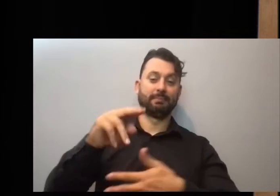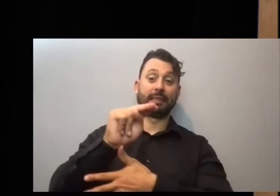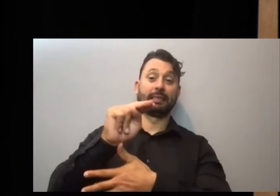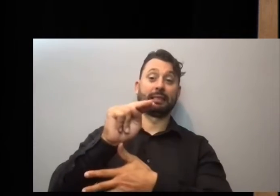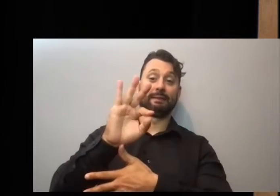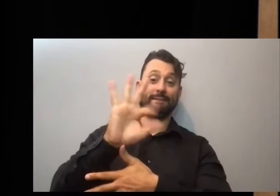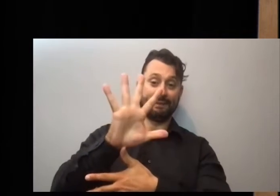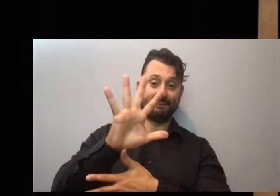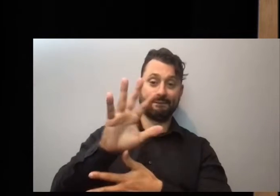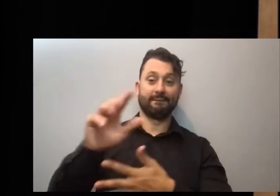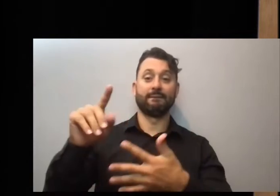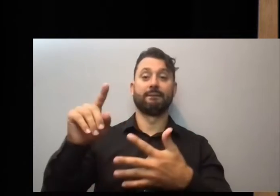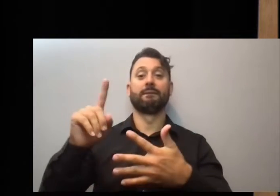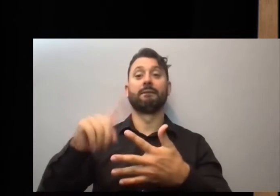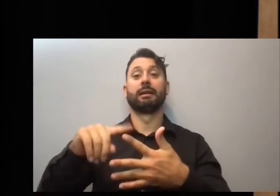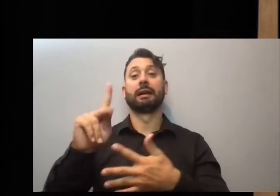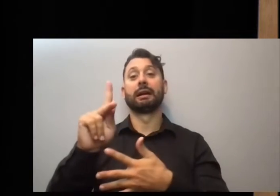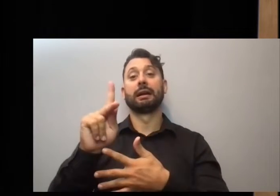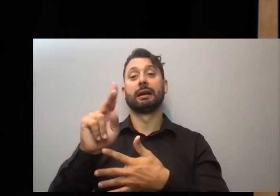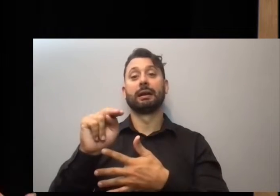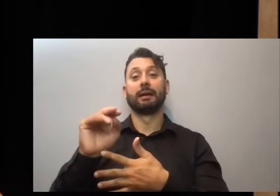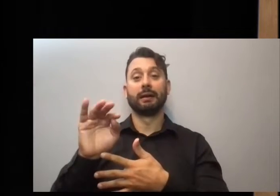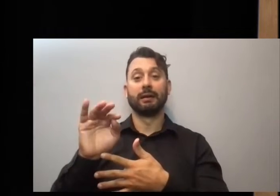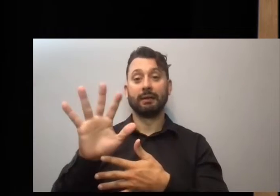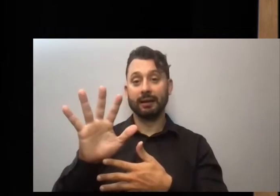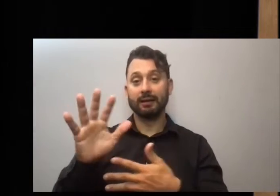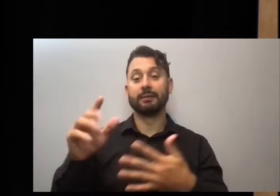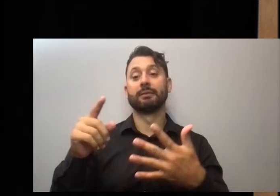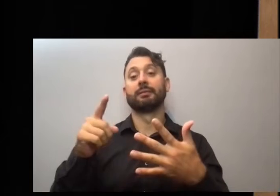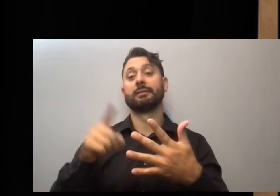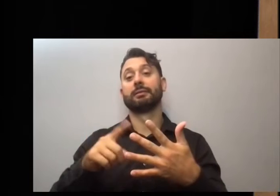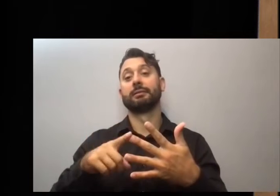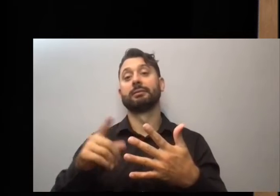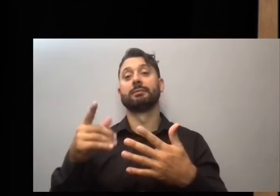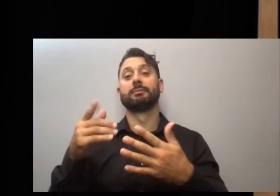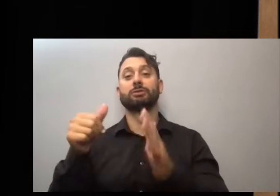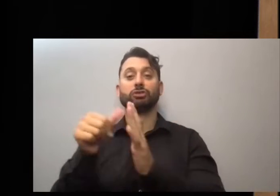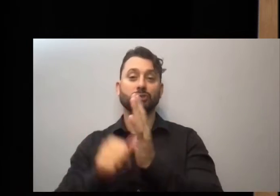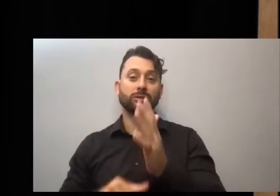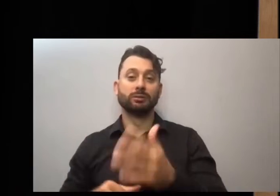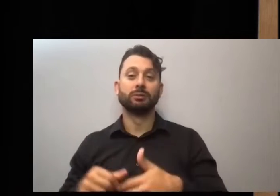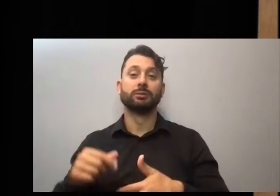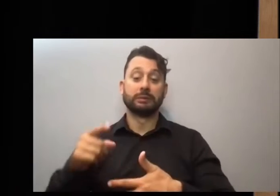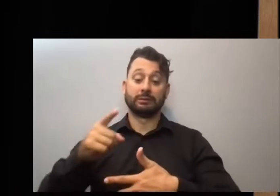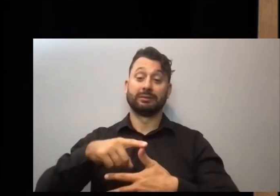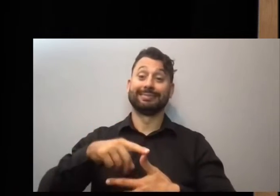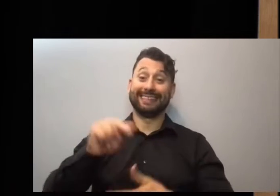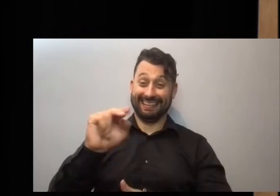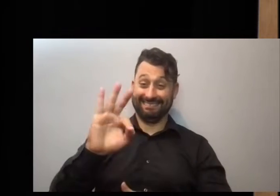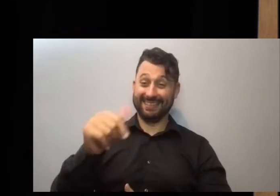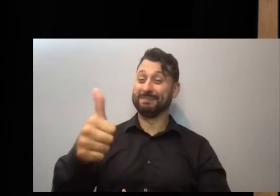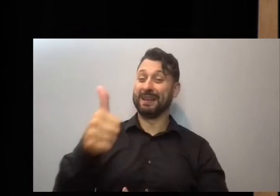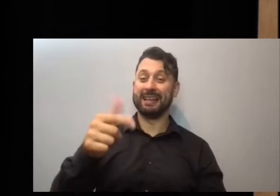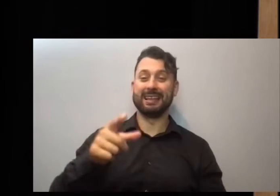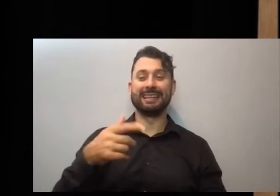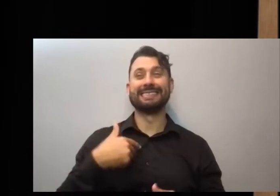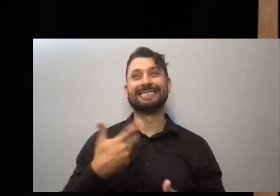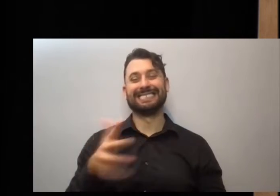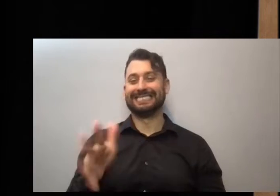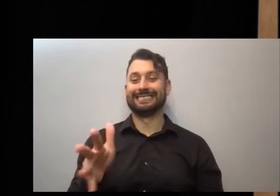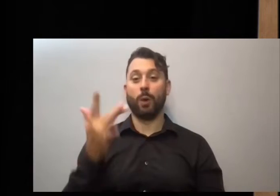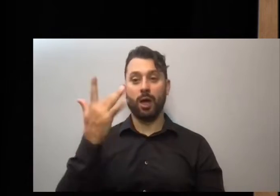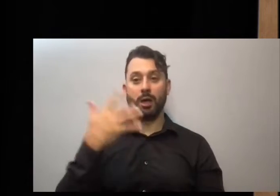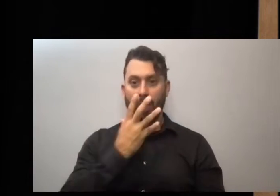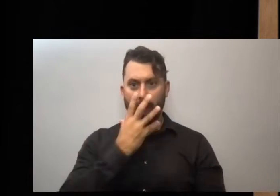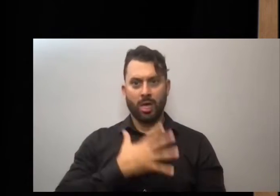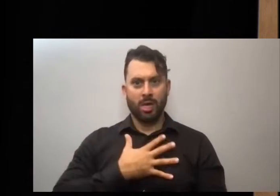an N95 because people can have a really hard time breathing with those. They're actually a respirator, and so a